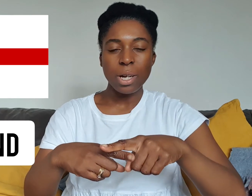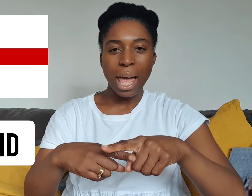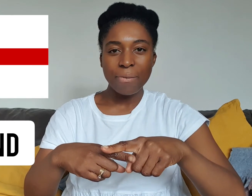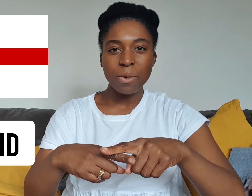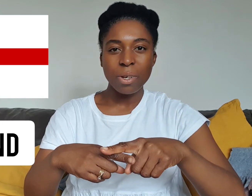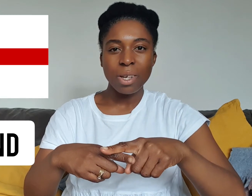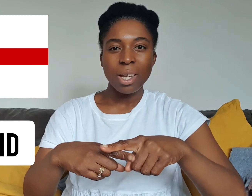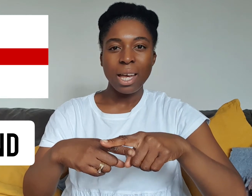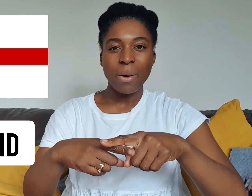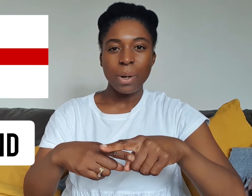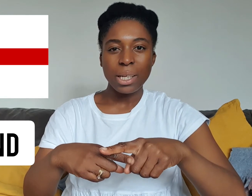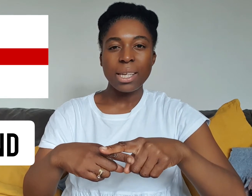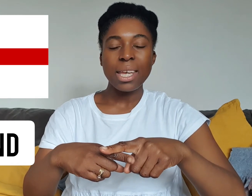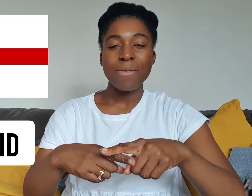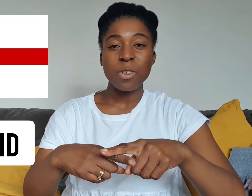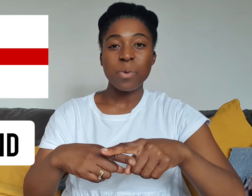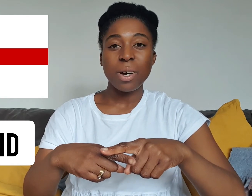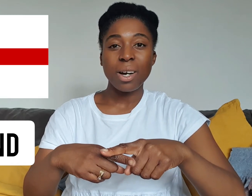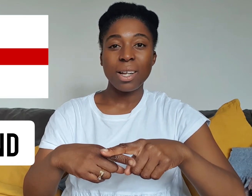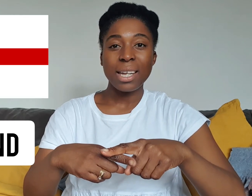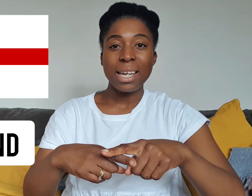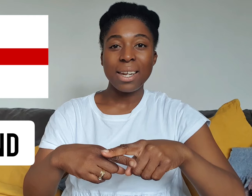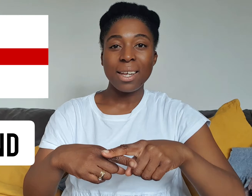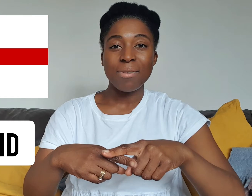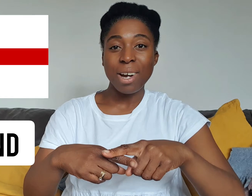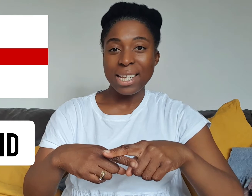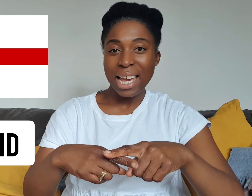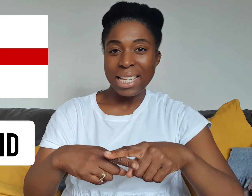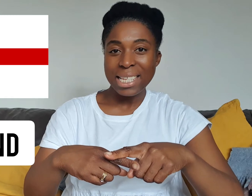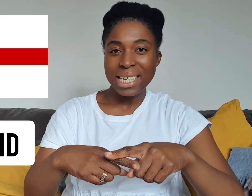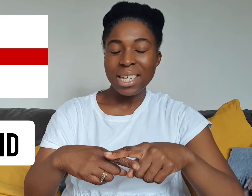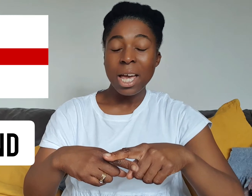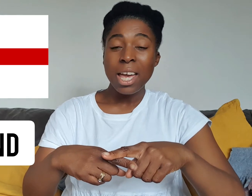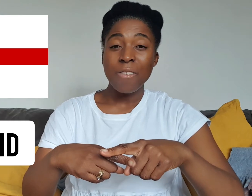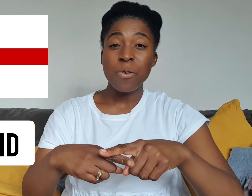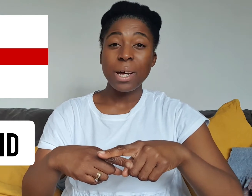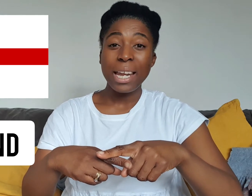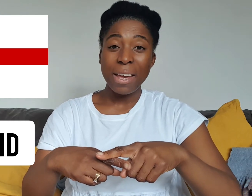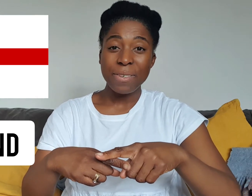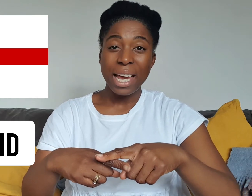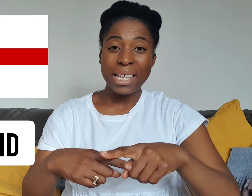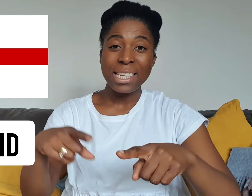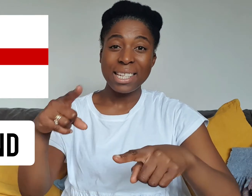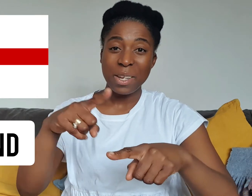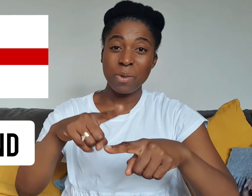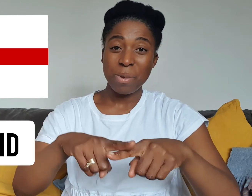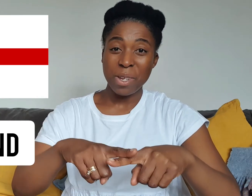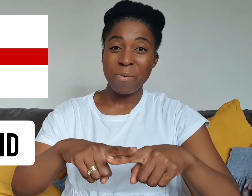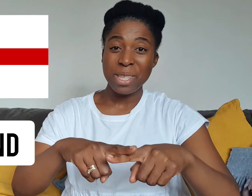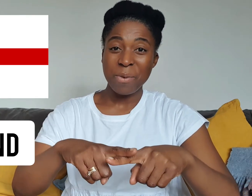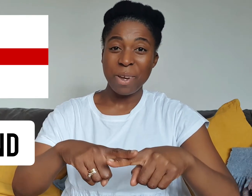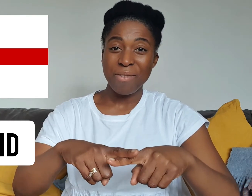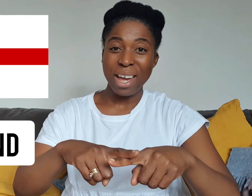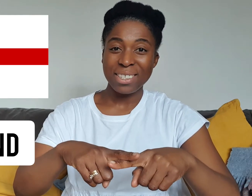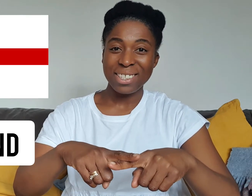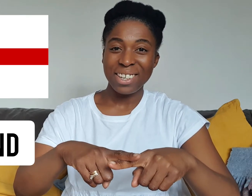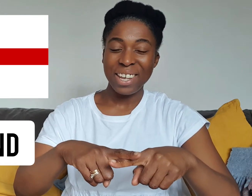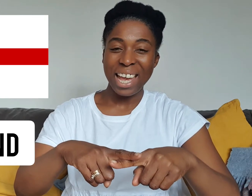left one if you are right-handed. If you are left-handed, then it will be the opposite way around. Okay?